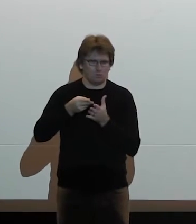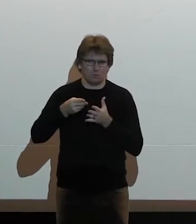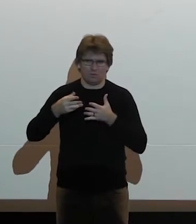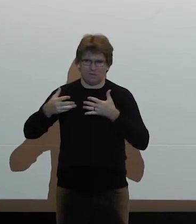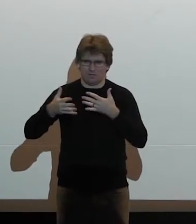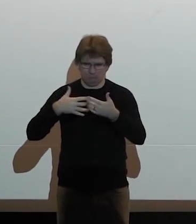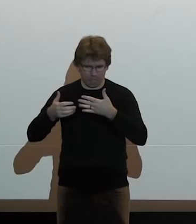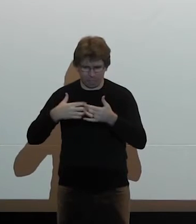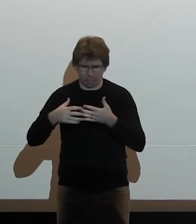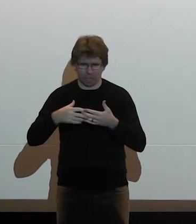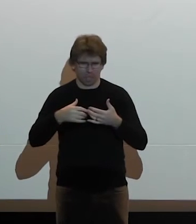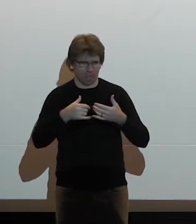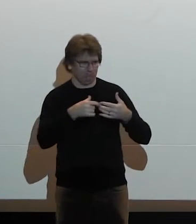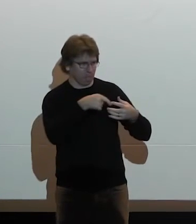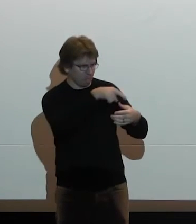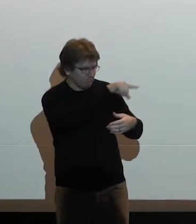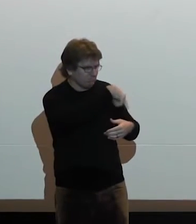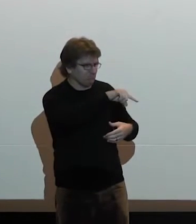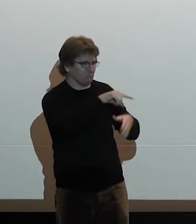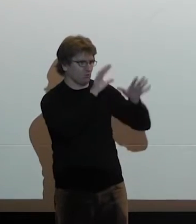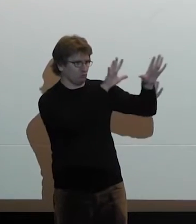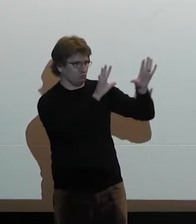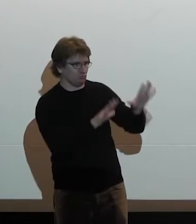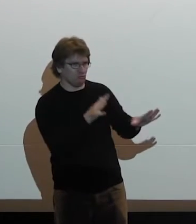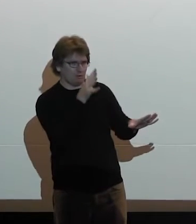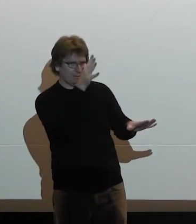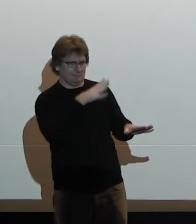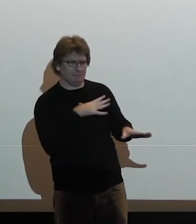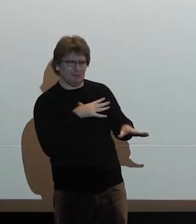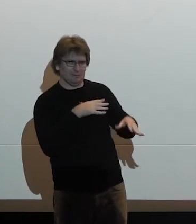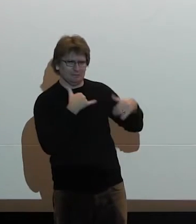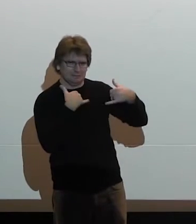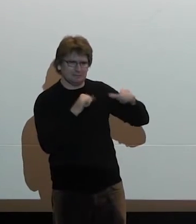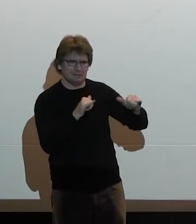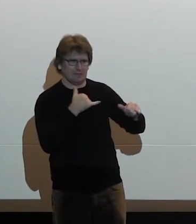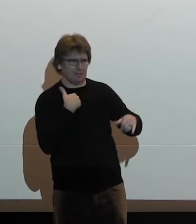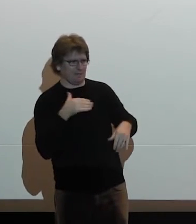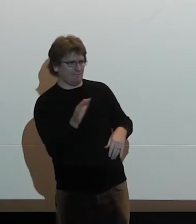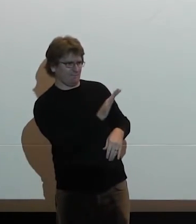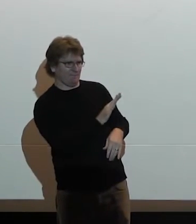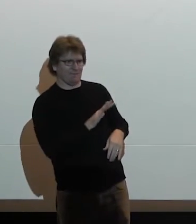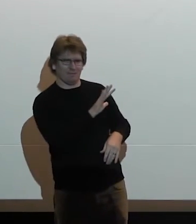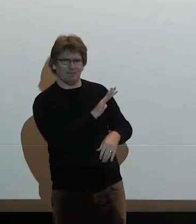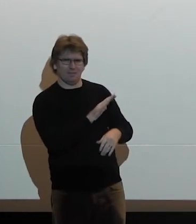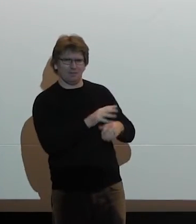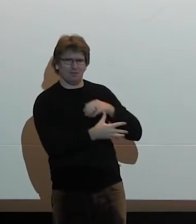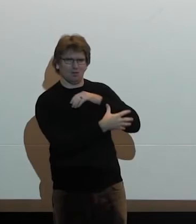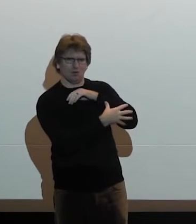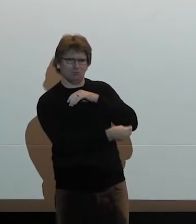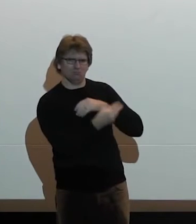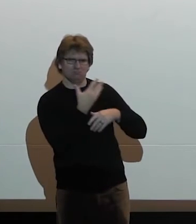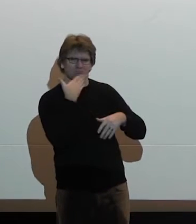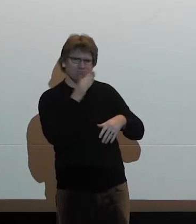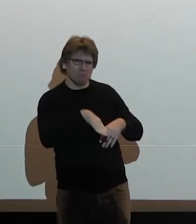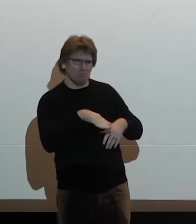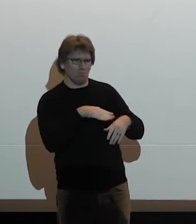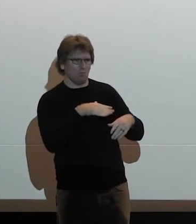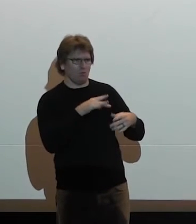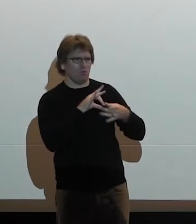he says that it is a melancholy truth that even great men have their